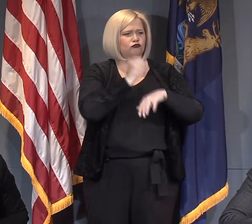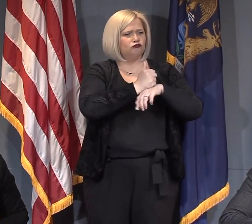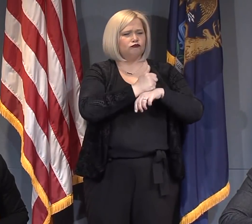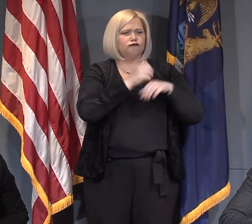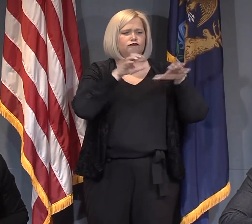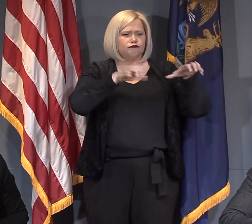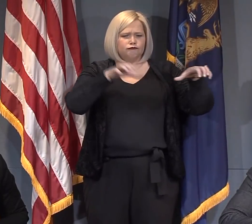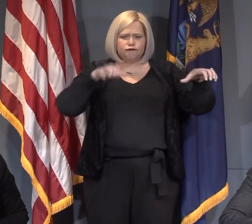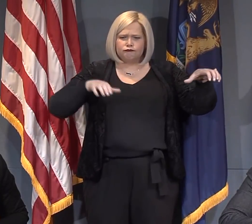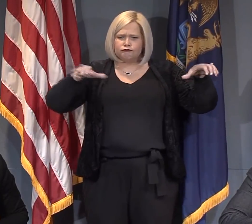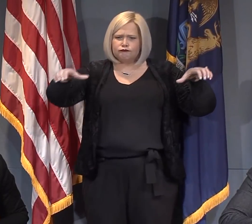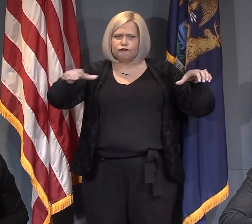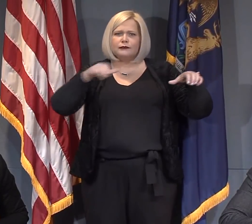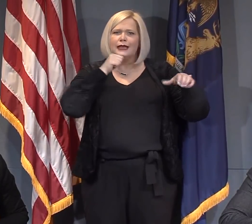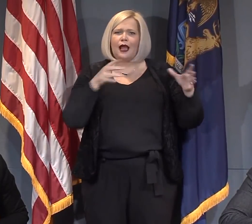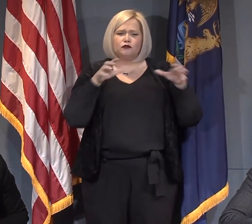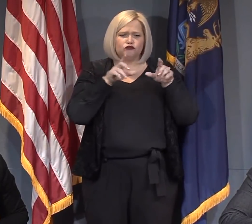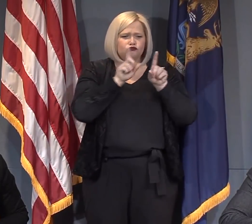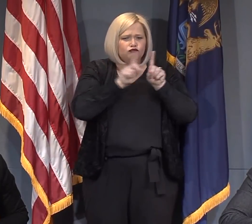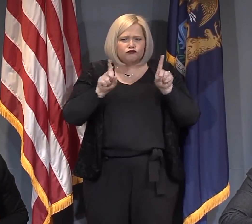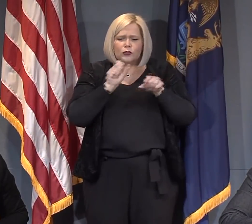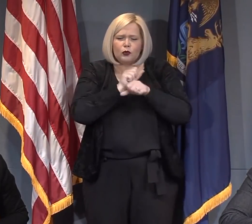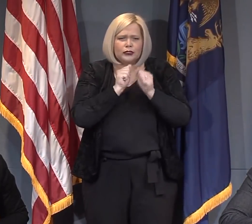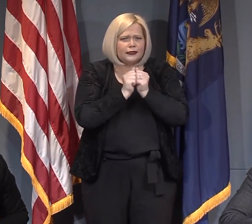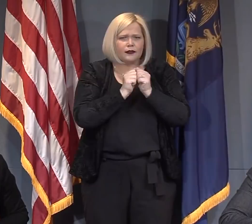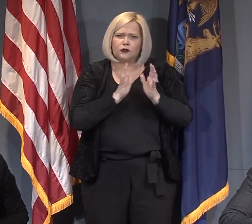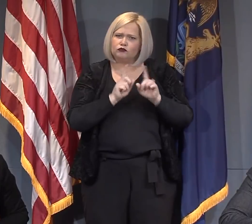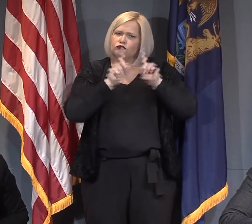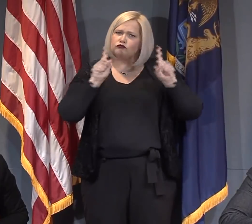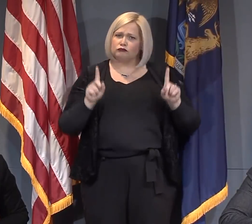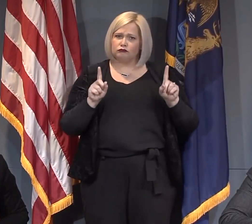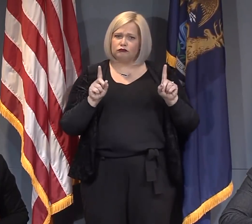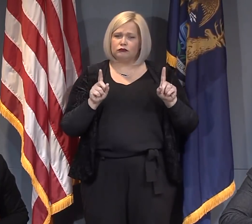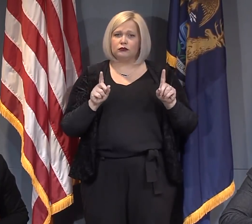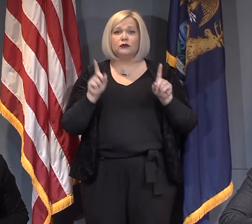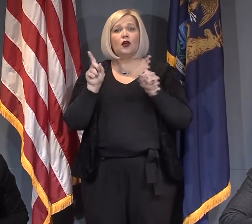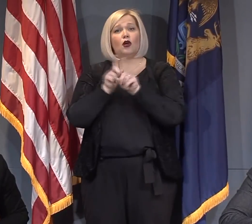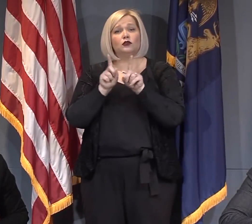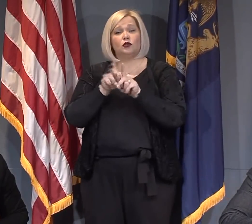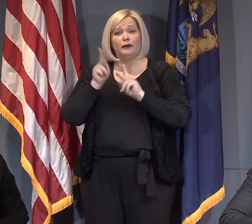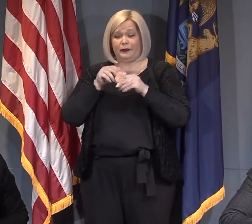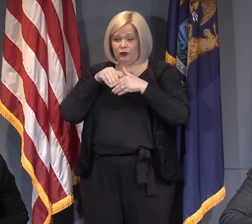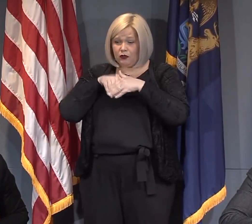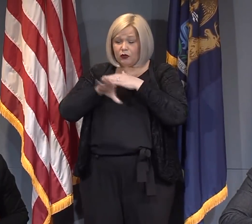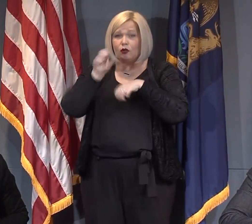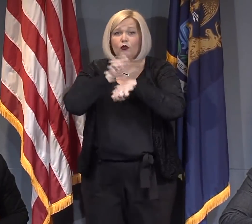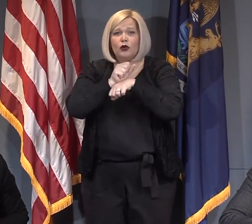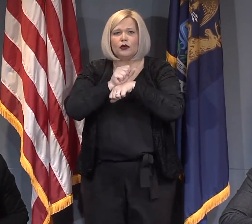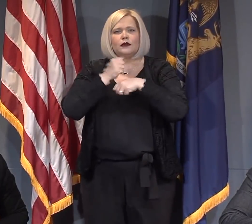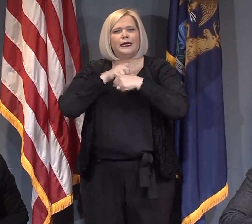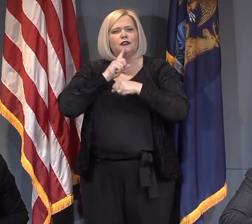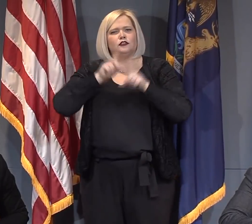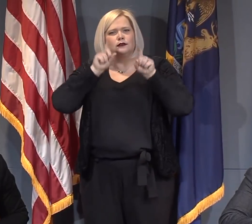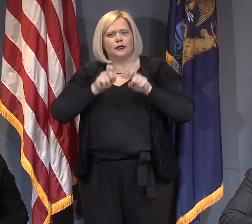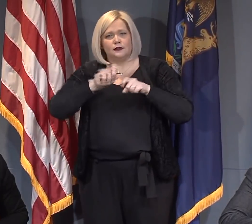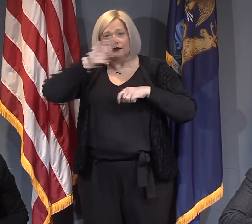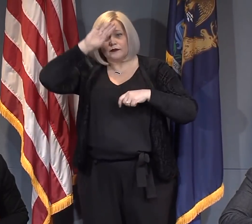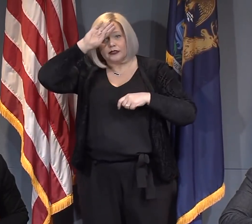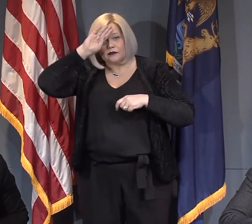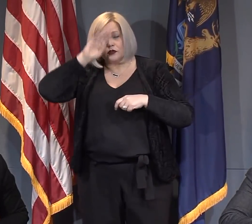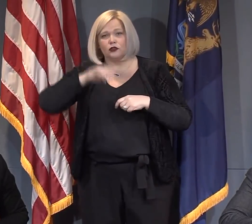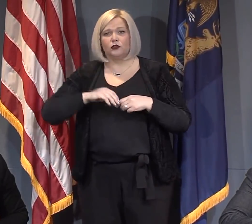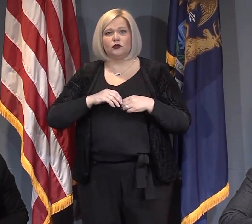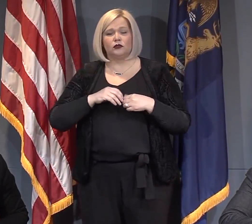to enable social distancing, screening of employees and members of the public, available hand